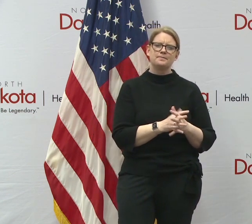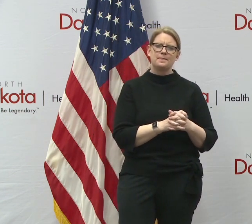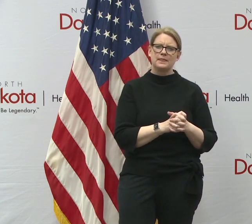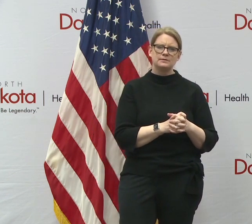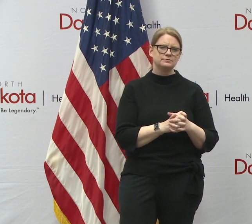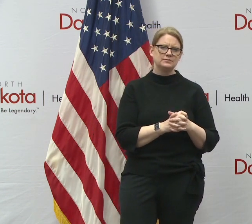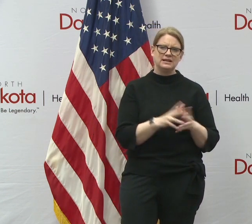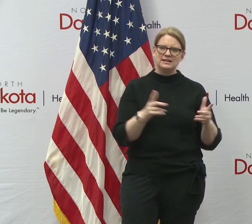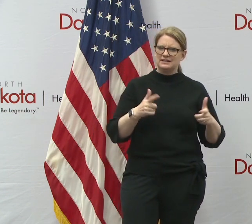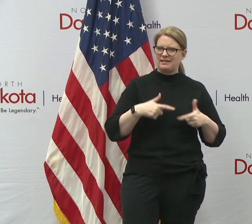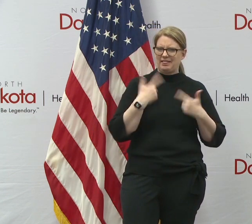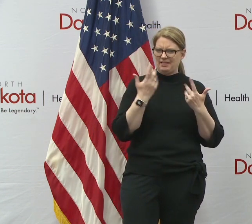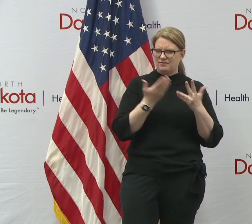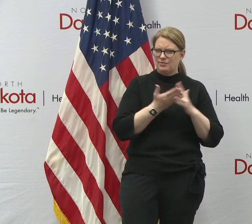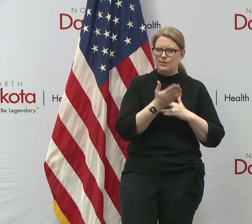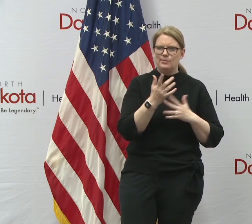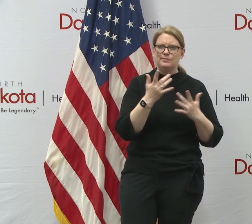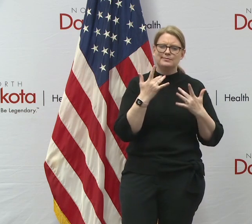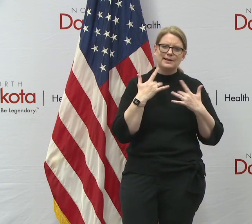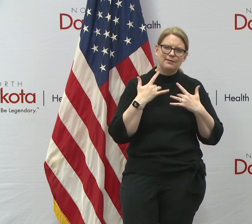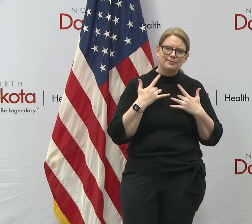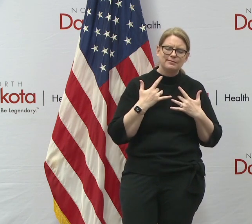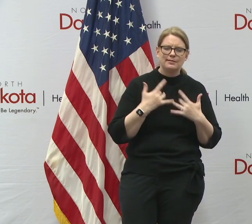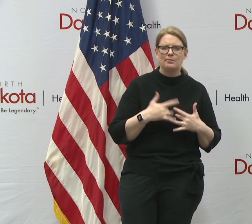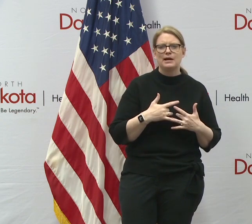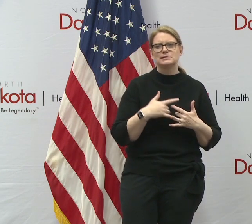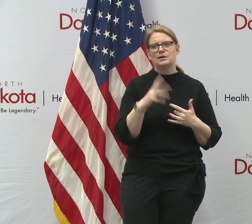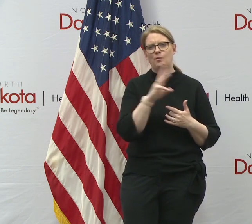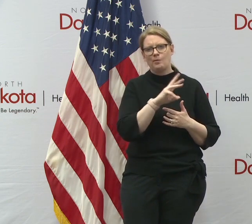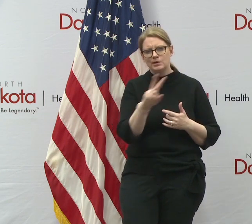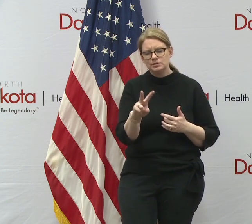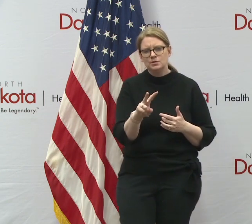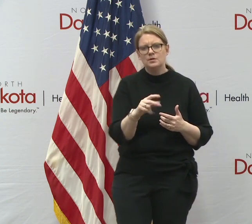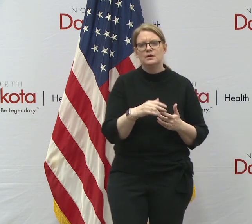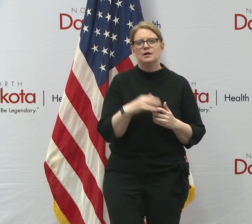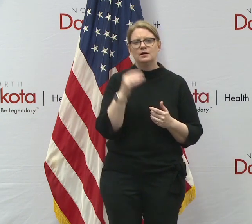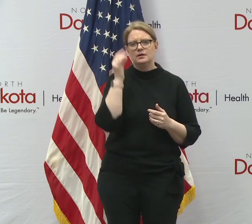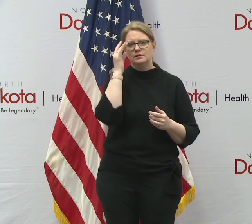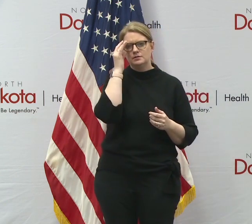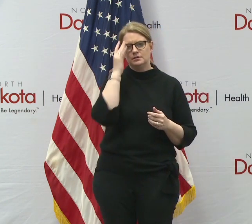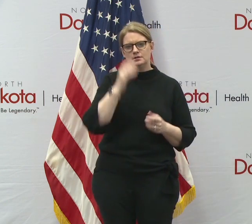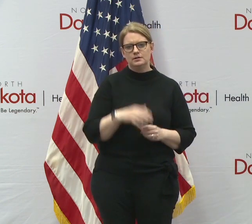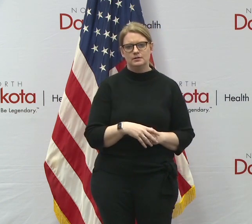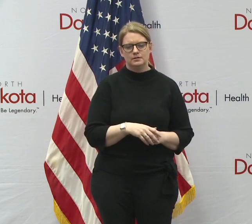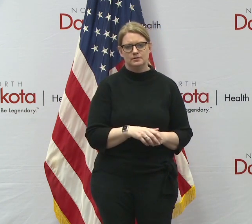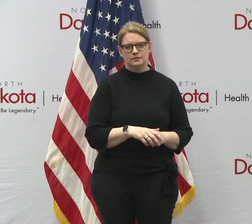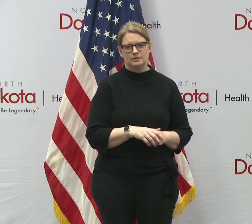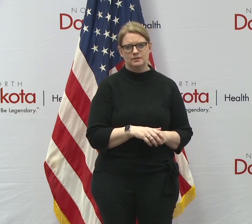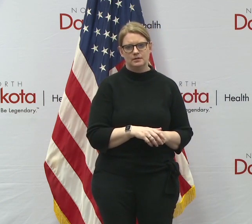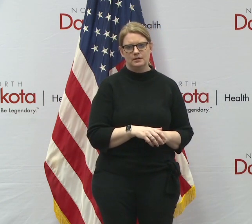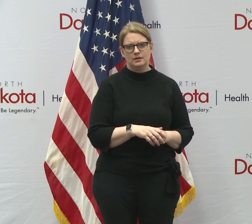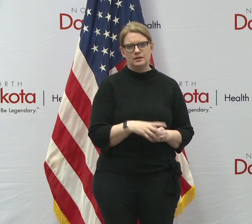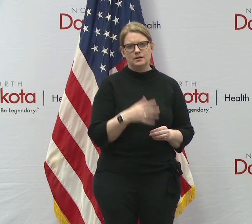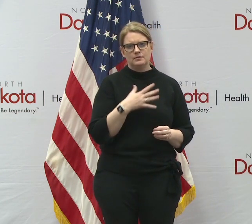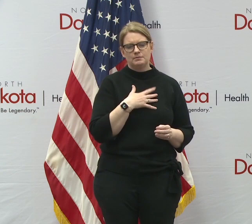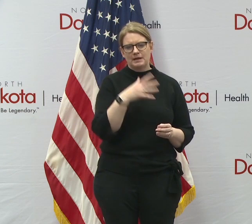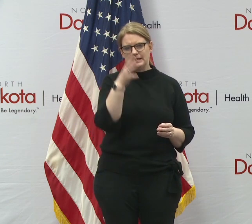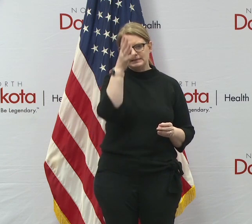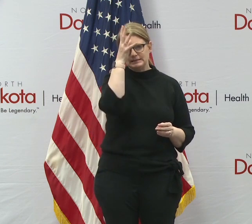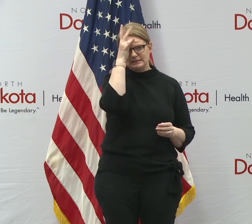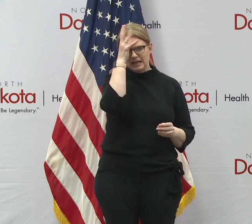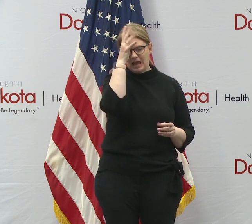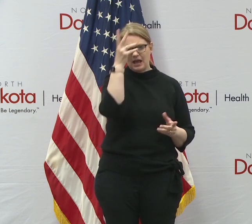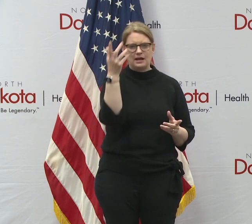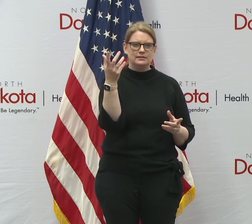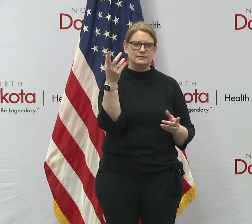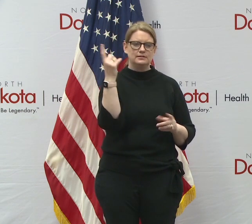lived through the Depression. They lived through the, World War II, and when my dad was off